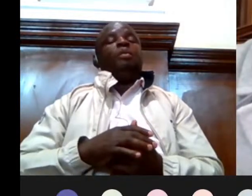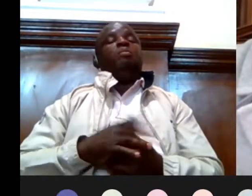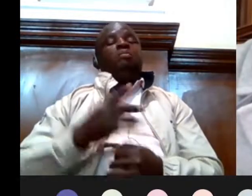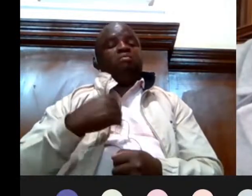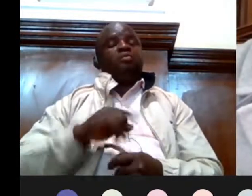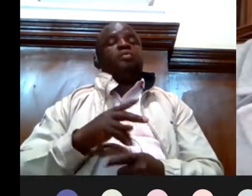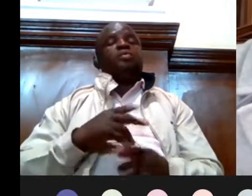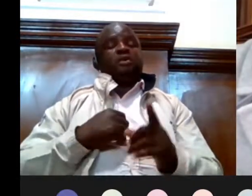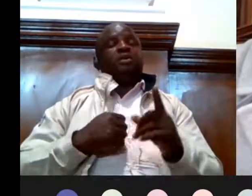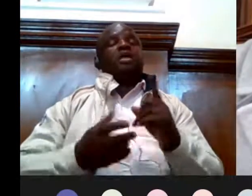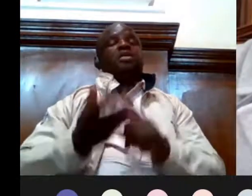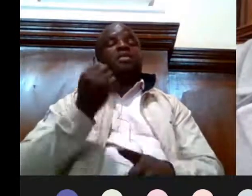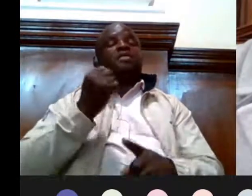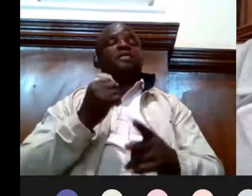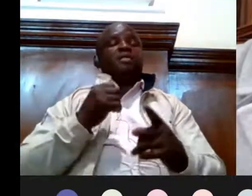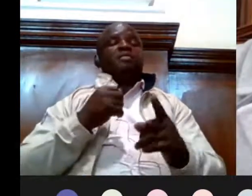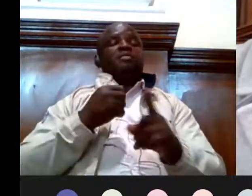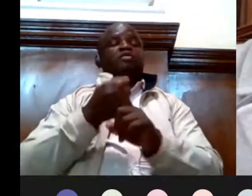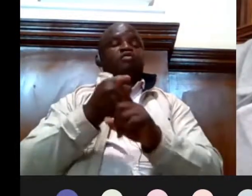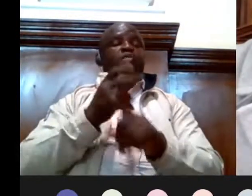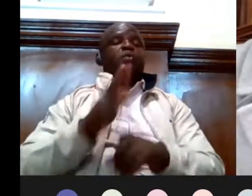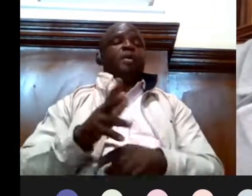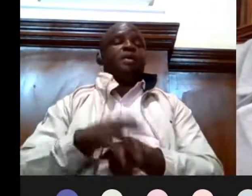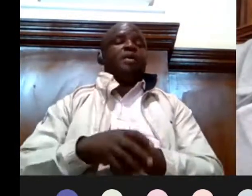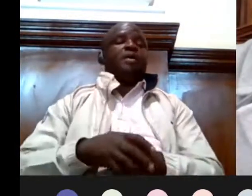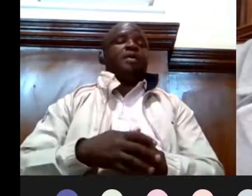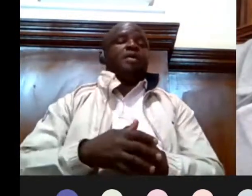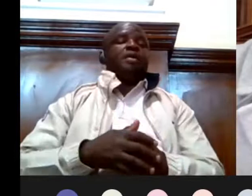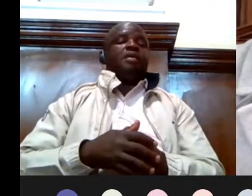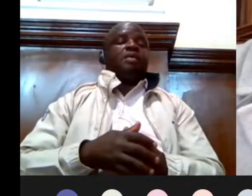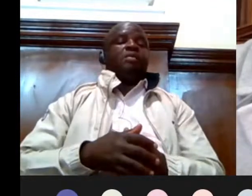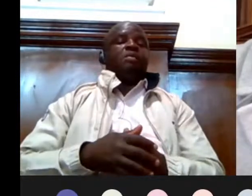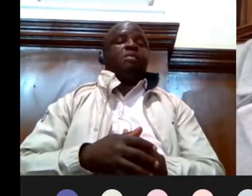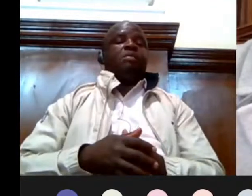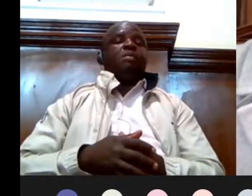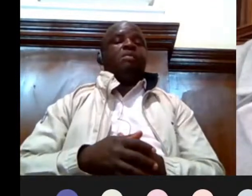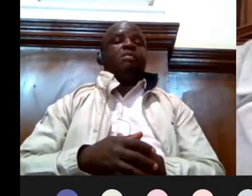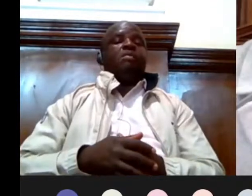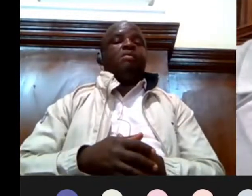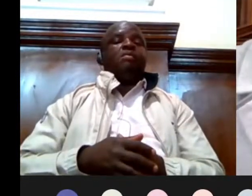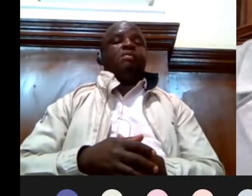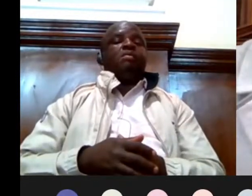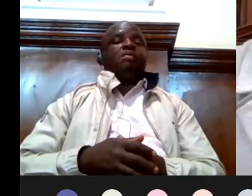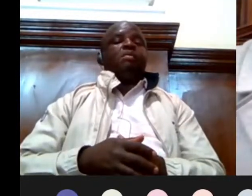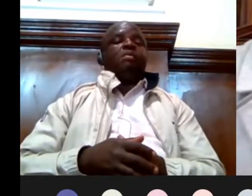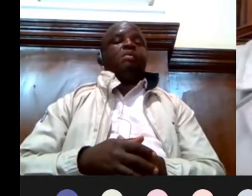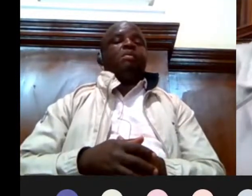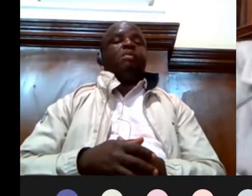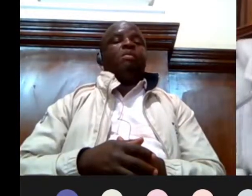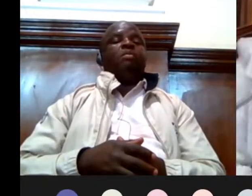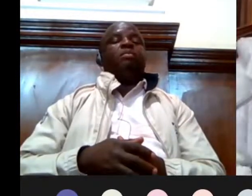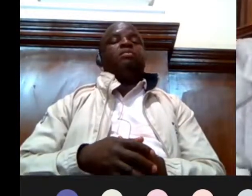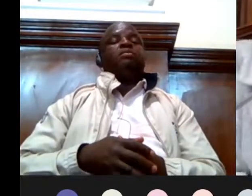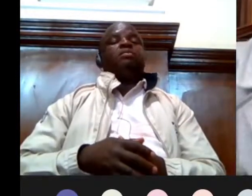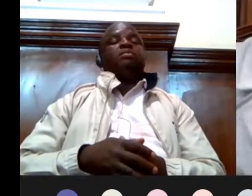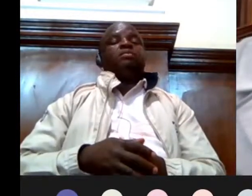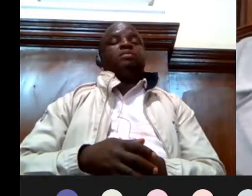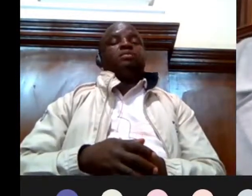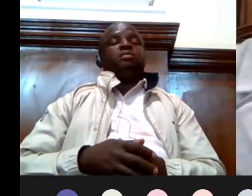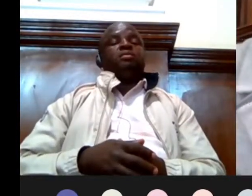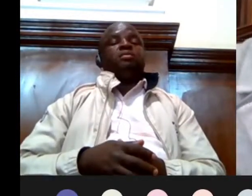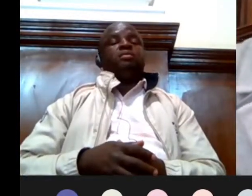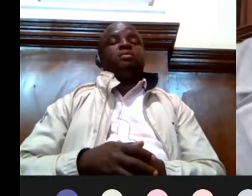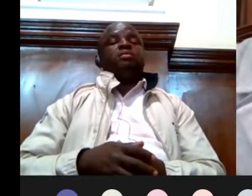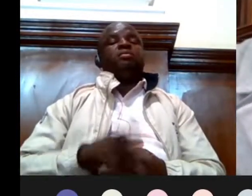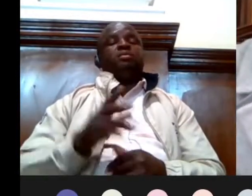ngwanami re ya ya hulo bula tseo ene e le tsa batswadi ba rona le mabala